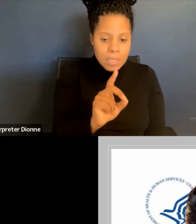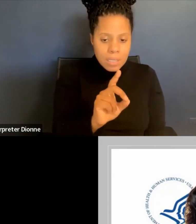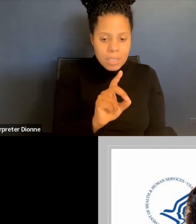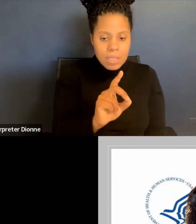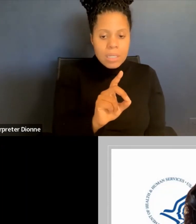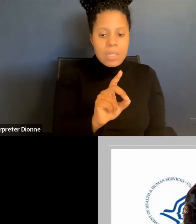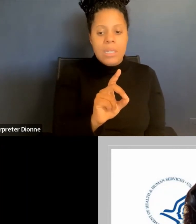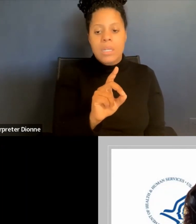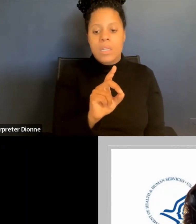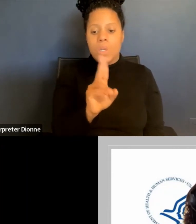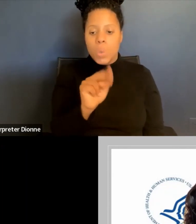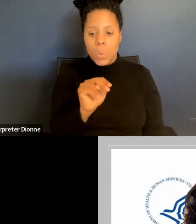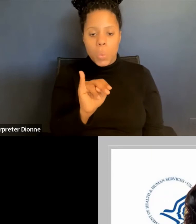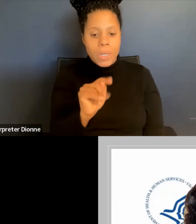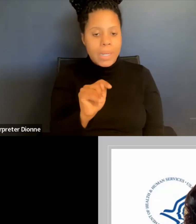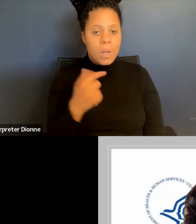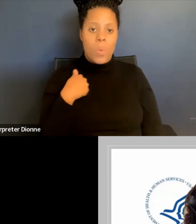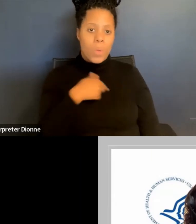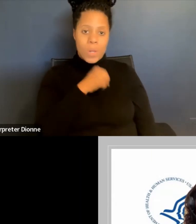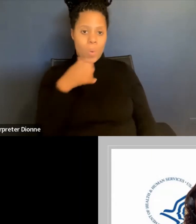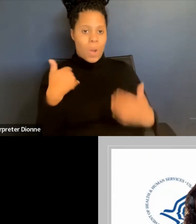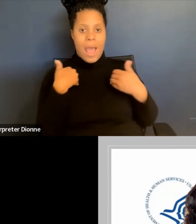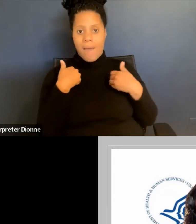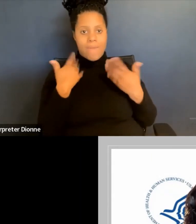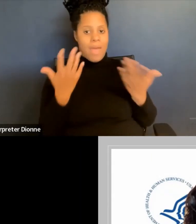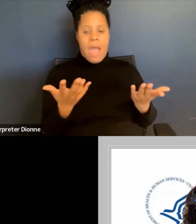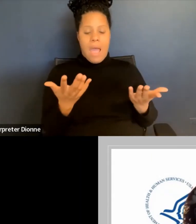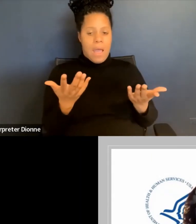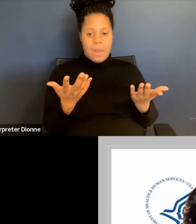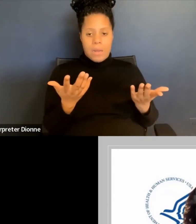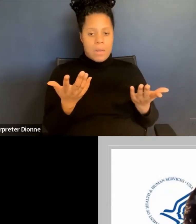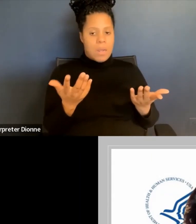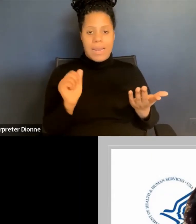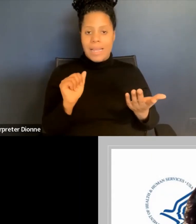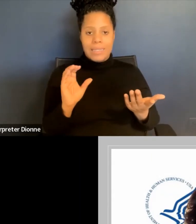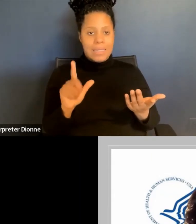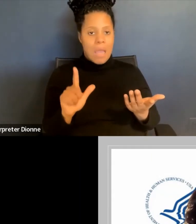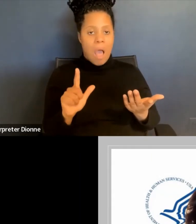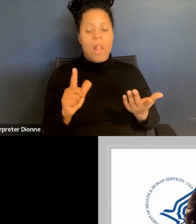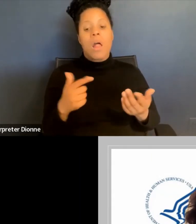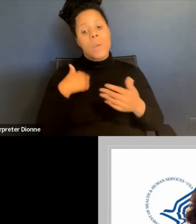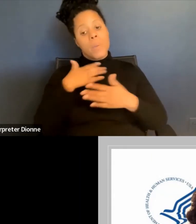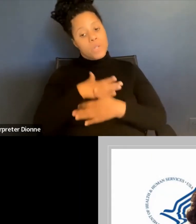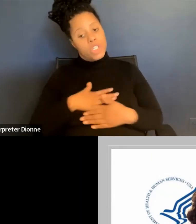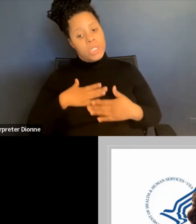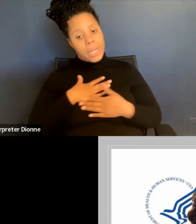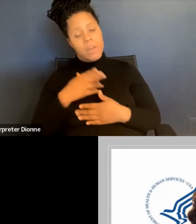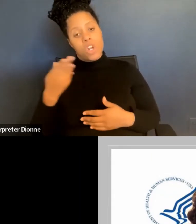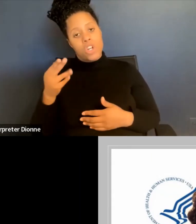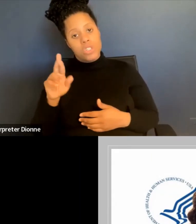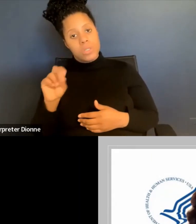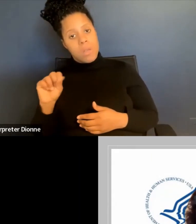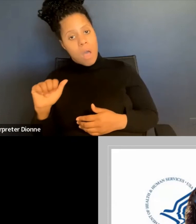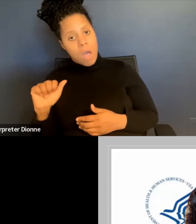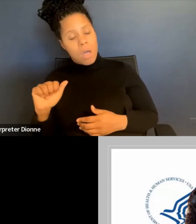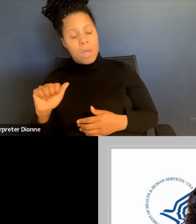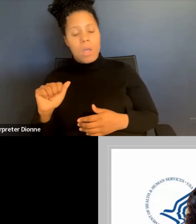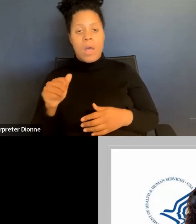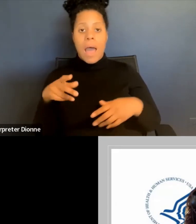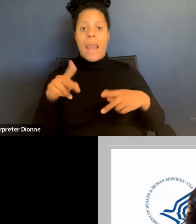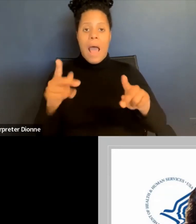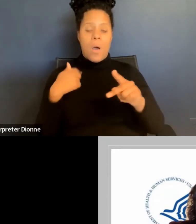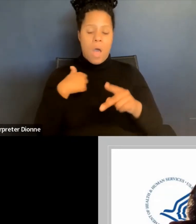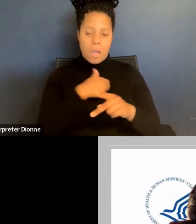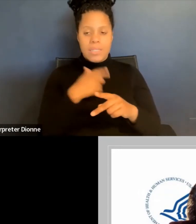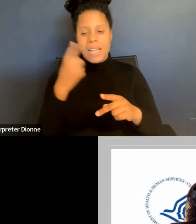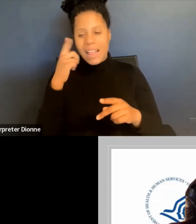for this. We really appreciate that HRSA has allowed us, and frankly, I think their pathways through